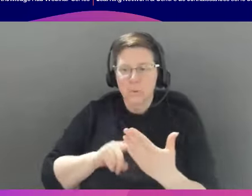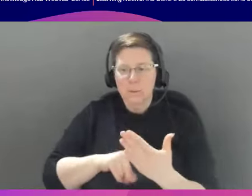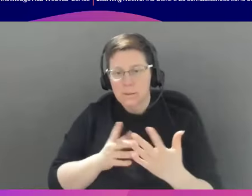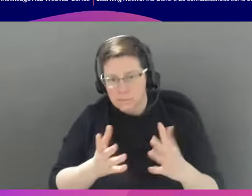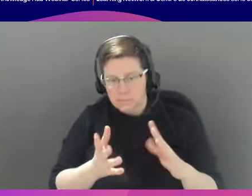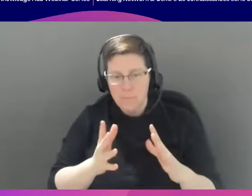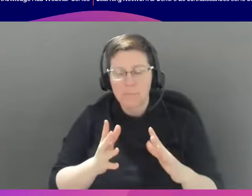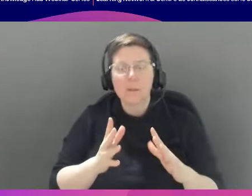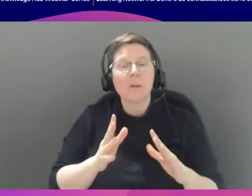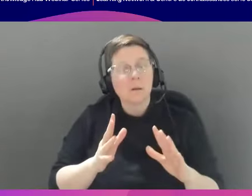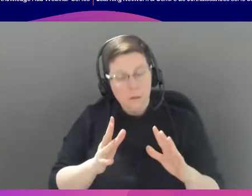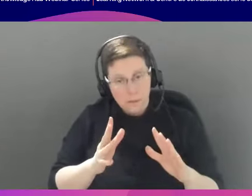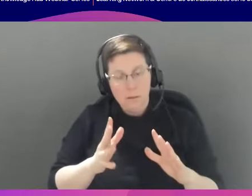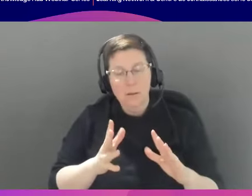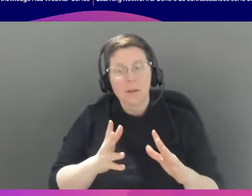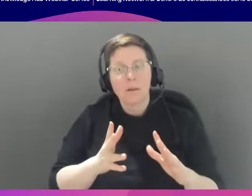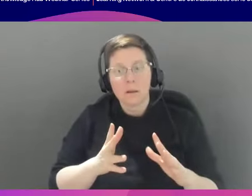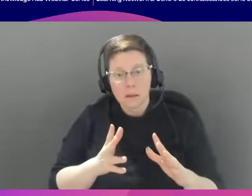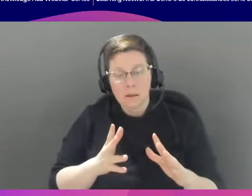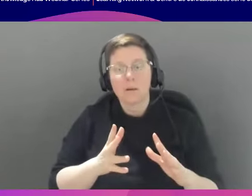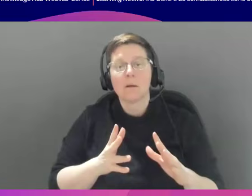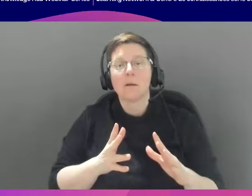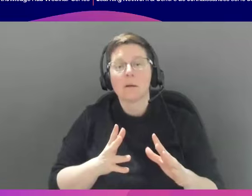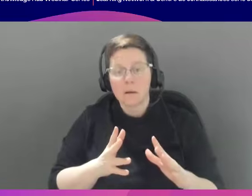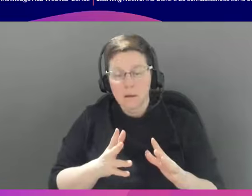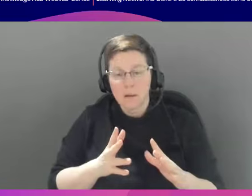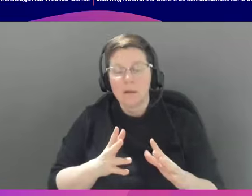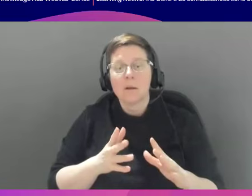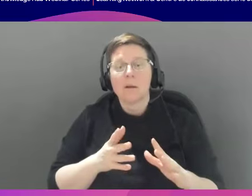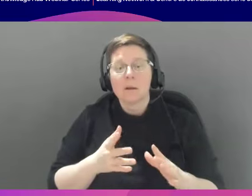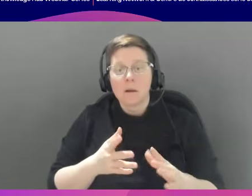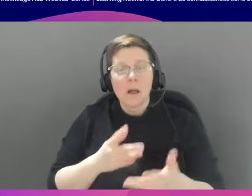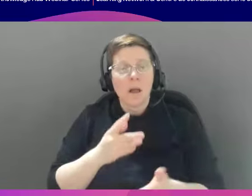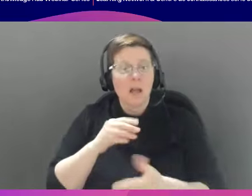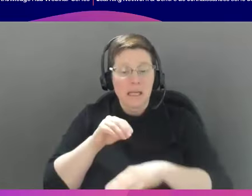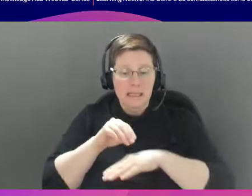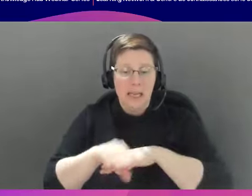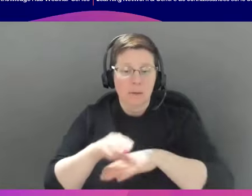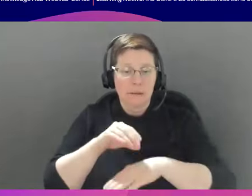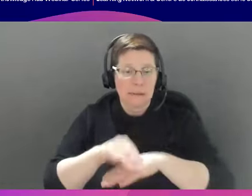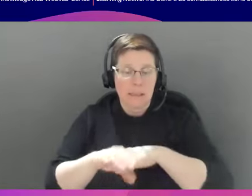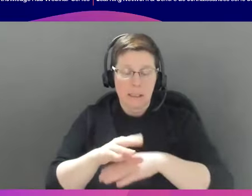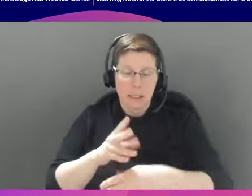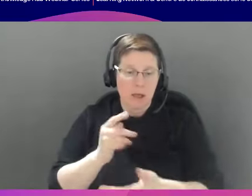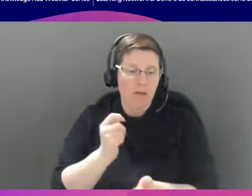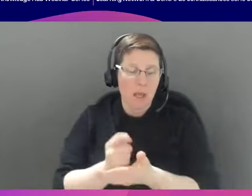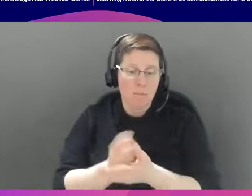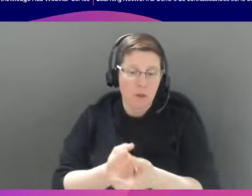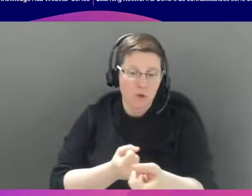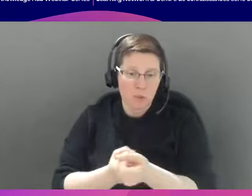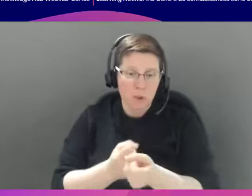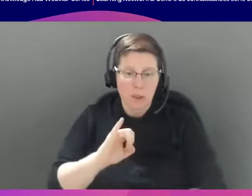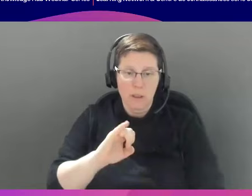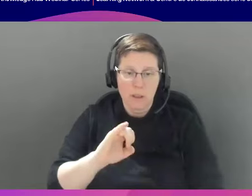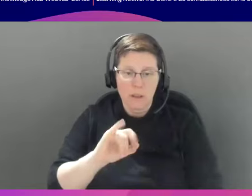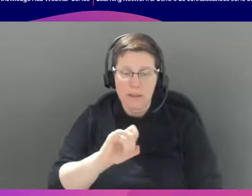Now, engaging in professional therapeutic support with incels is just one of my research focuses and one avenue